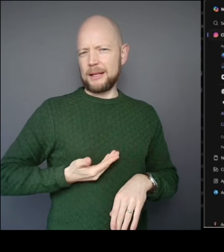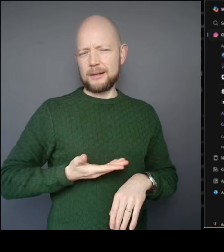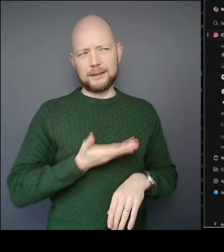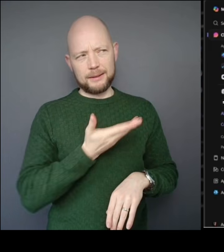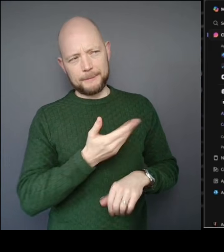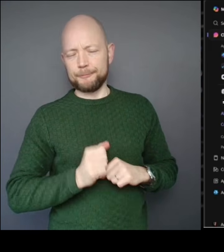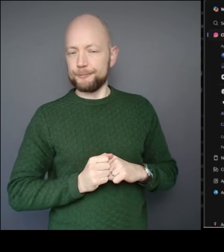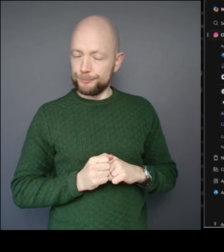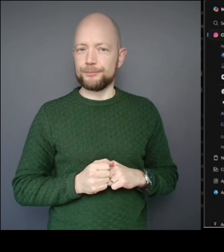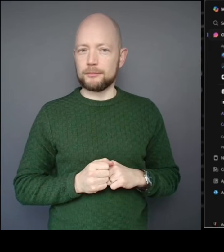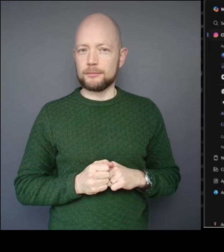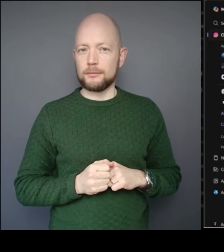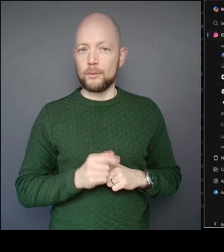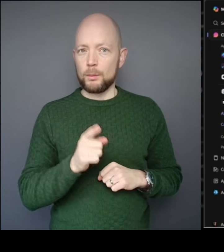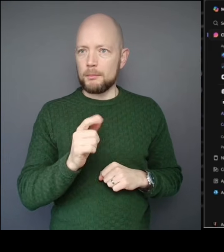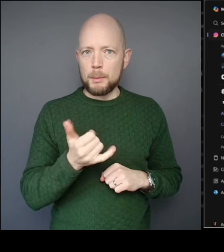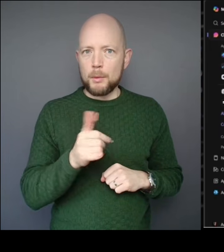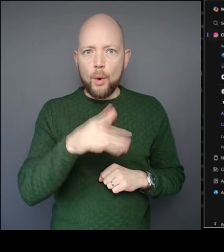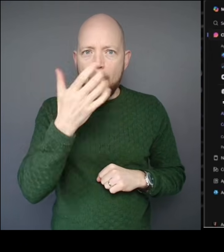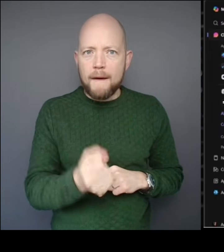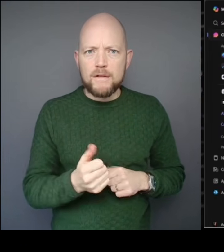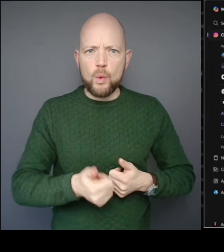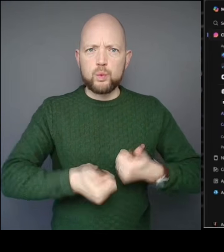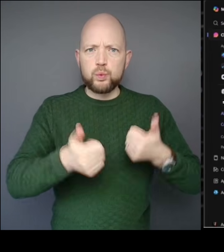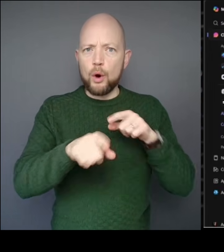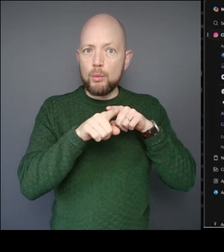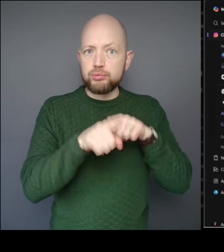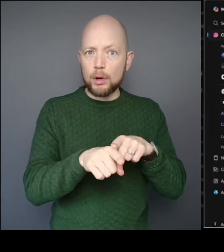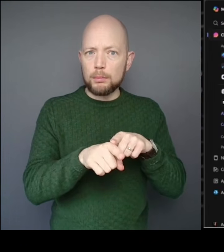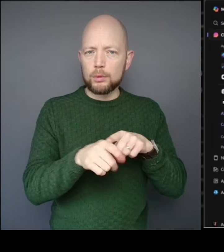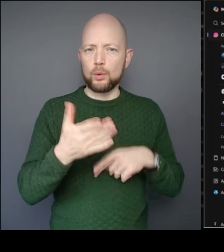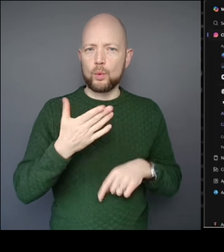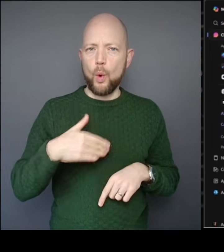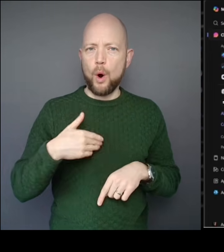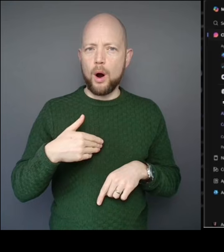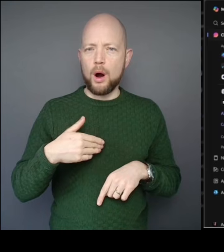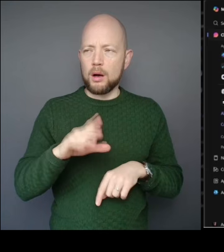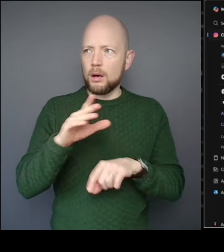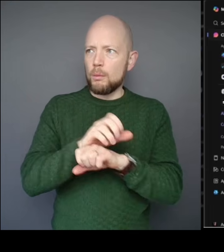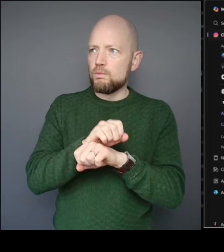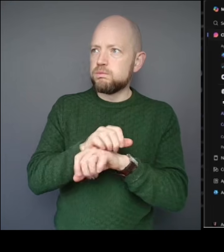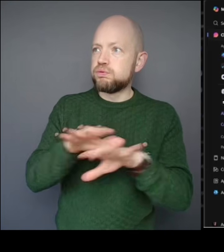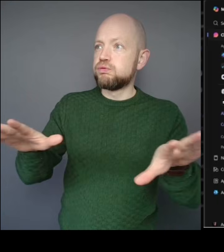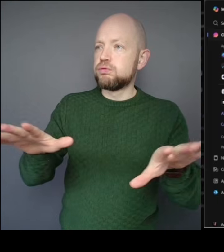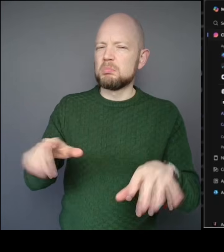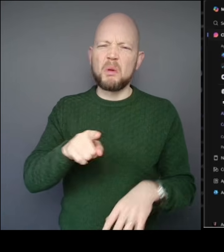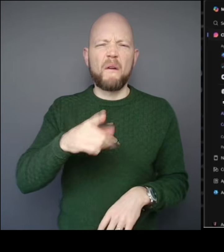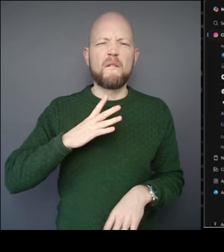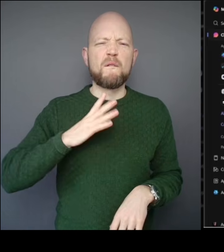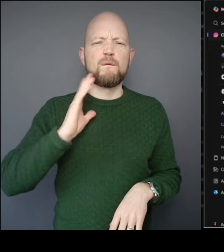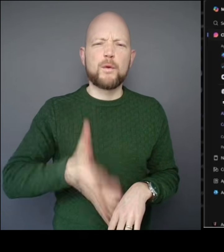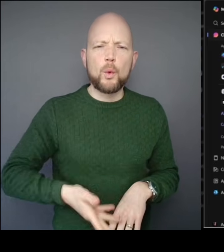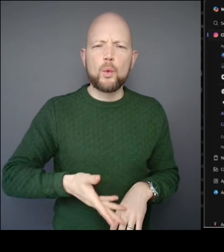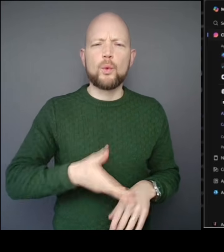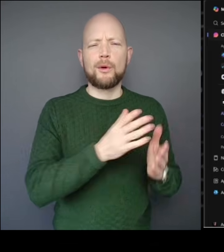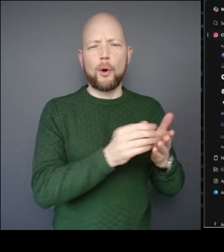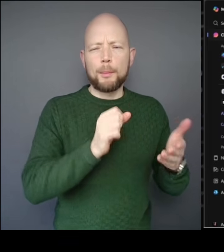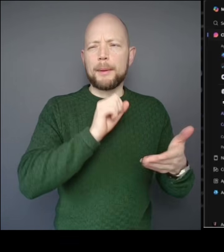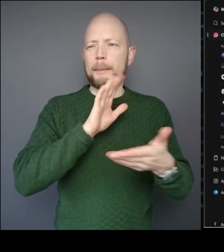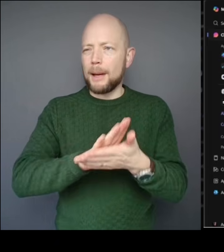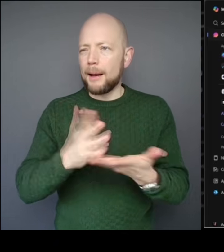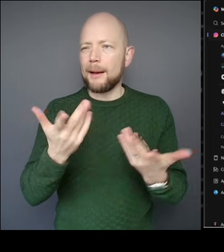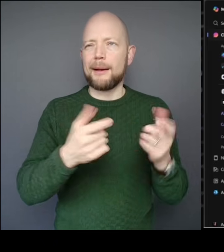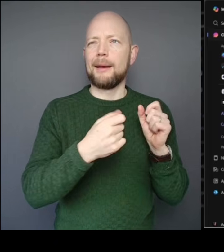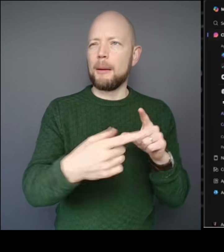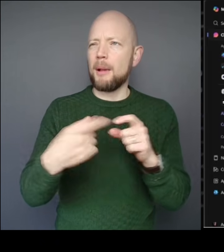use. Now, once in a while, you get this really awesome prompt, or maybe you build a prompt that you want to just share with everyone. And instead of copying and pasting